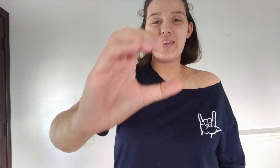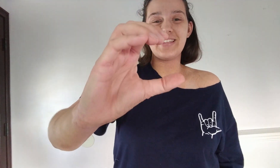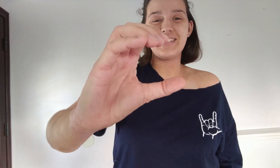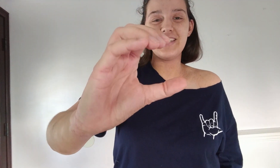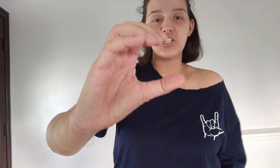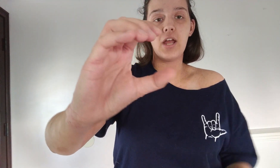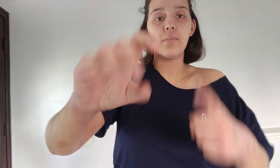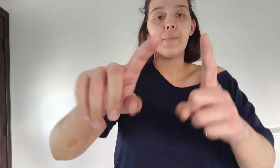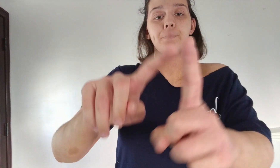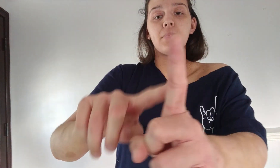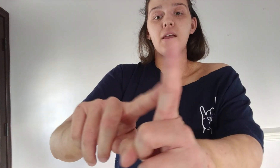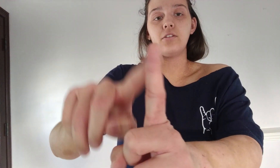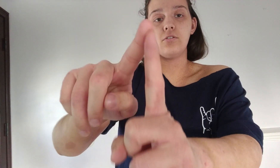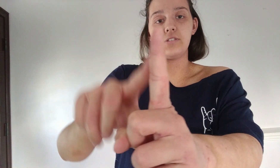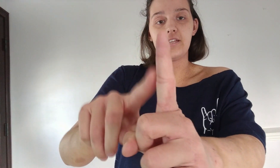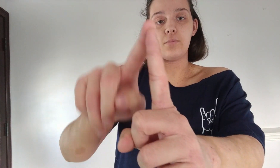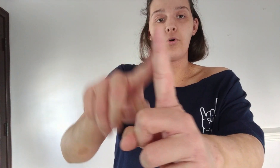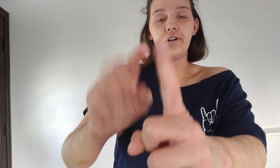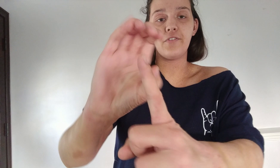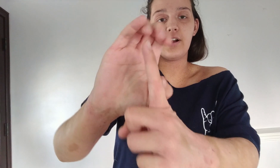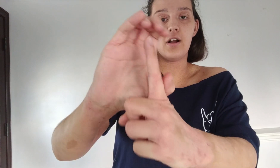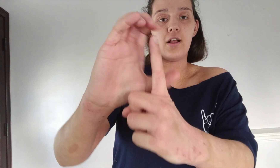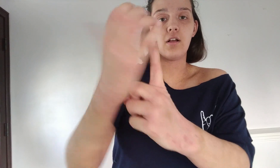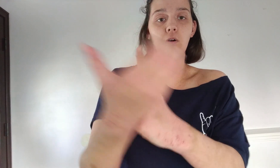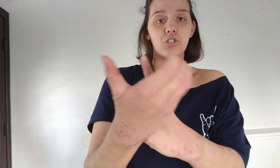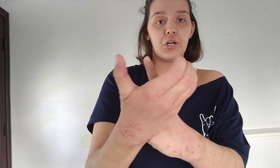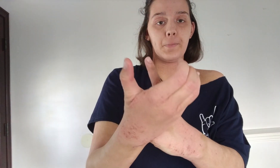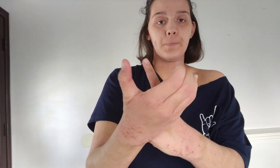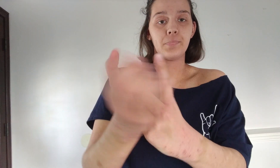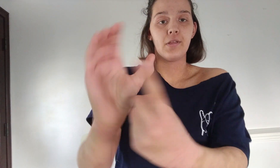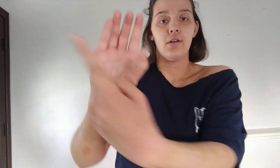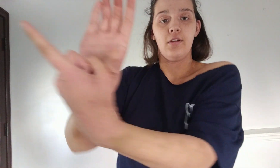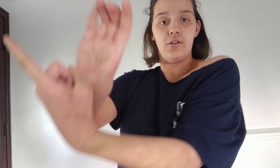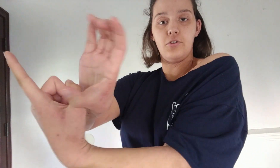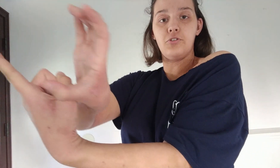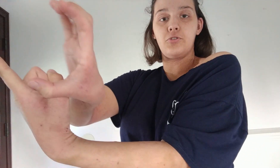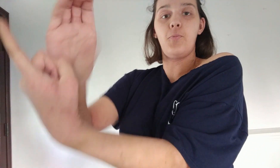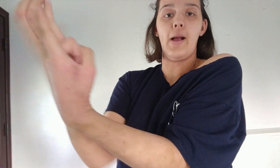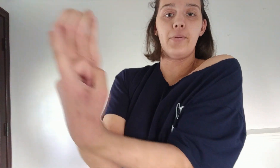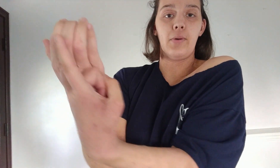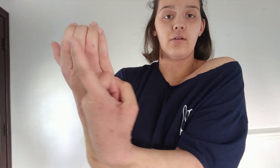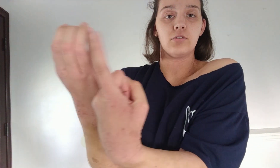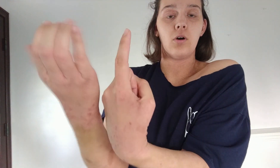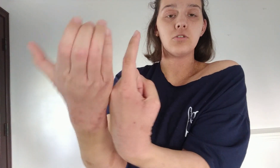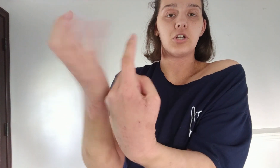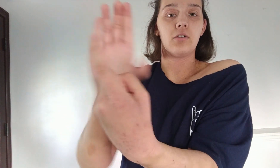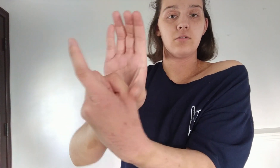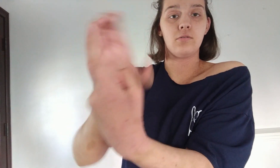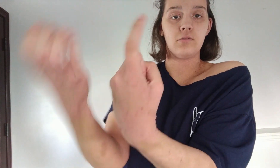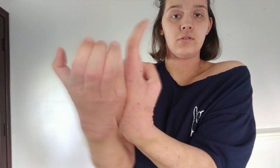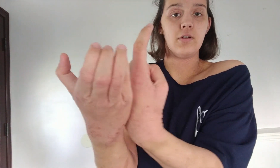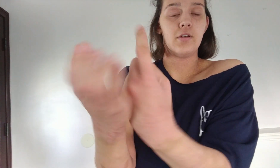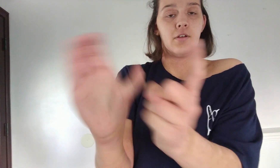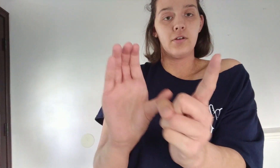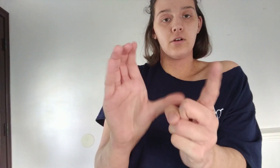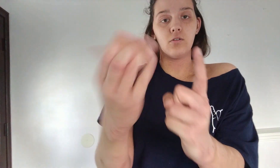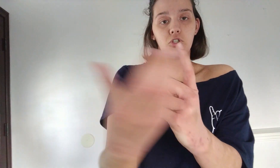make the C shape, and you take the pointer finger, culture, and you just wrap it around, culture, culture,